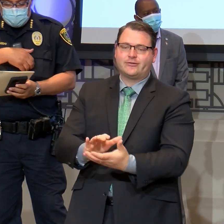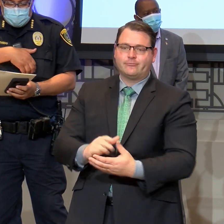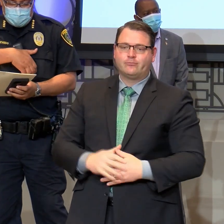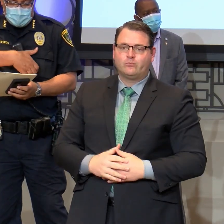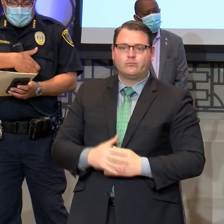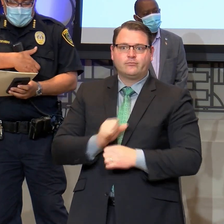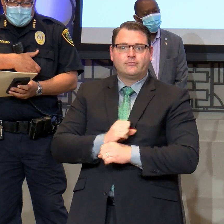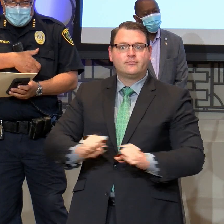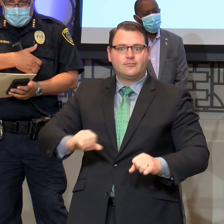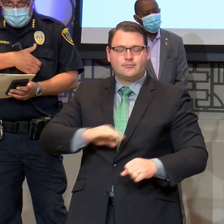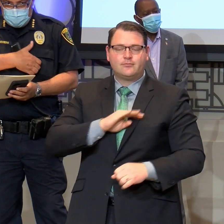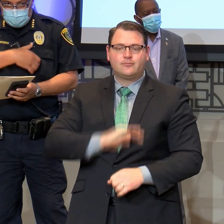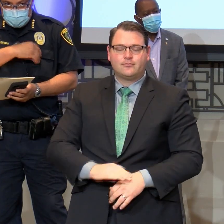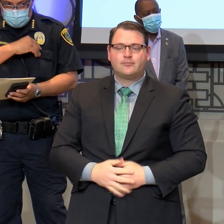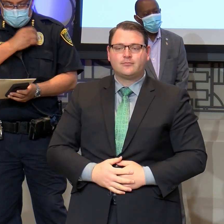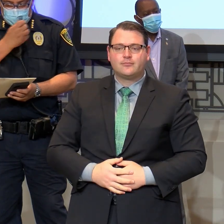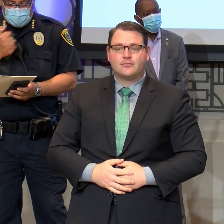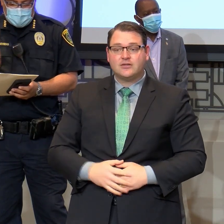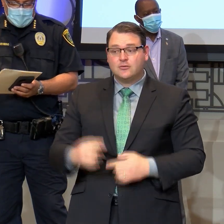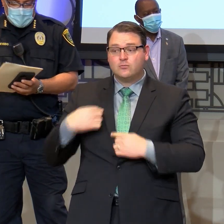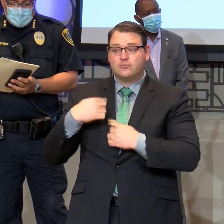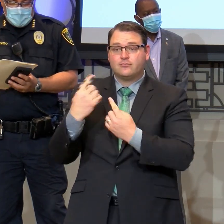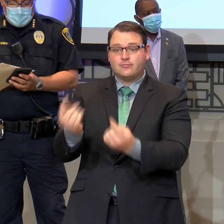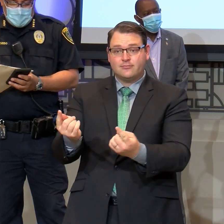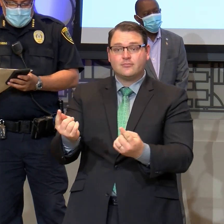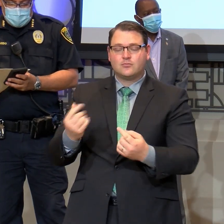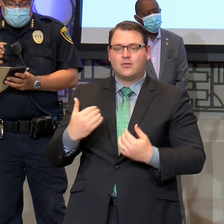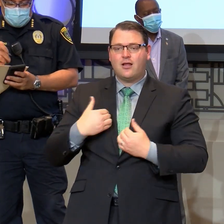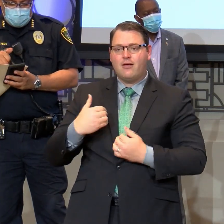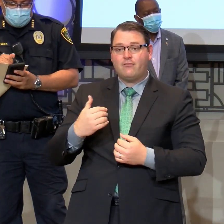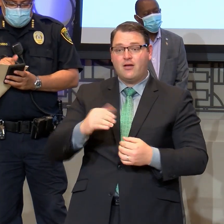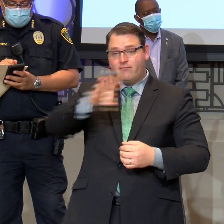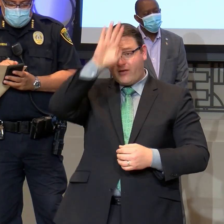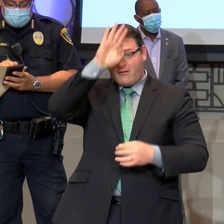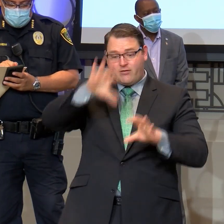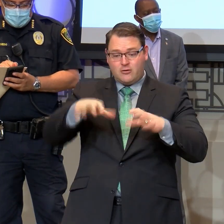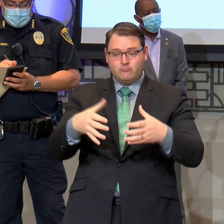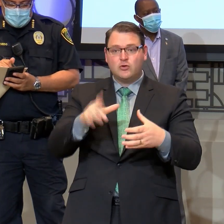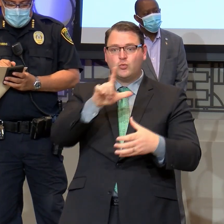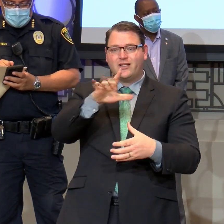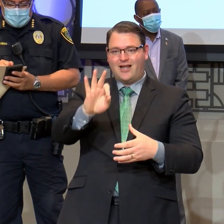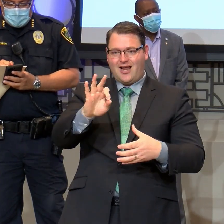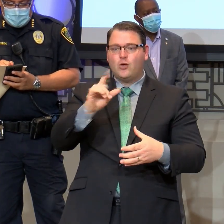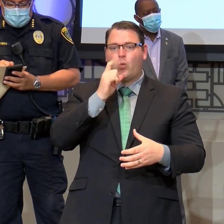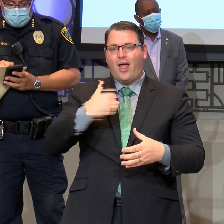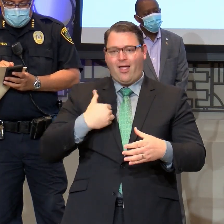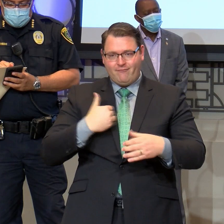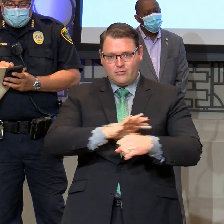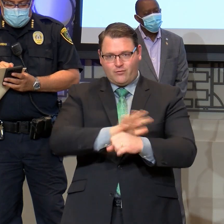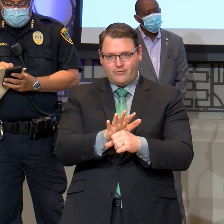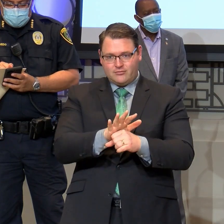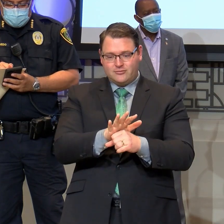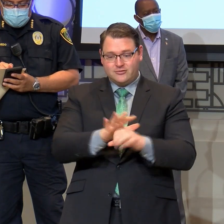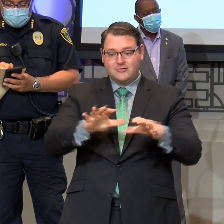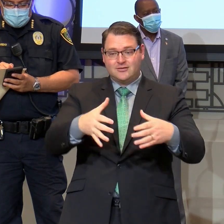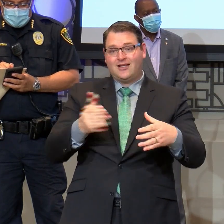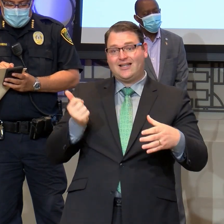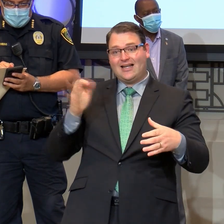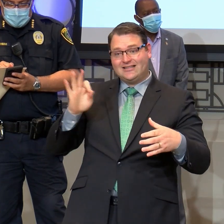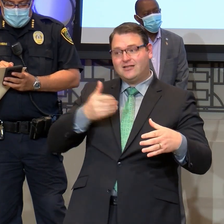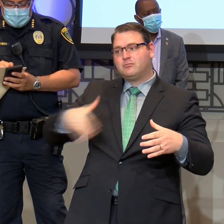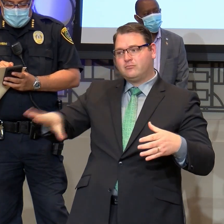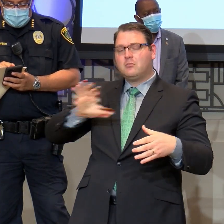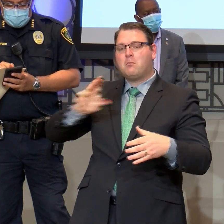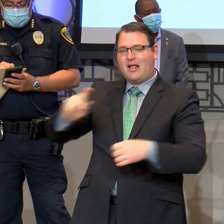COVID-19, in the course of this operation, we've had 29 firefighters who have tested positive. 19 of those have since returned back to work. We have